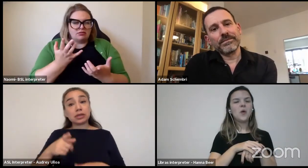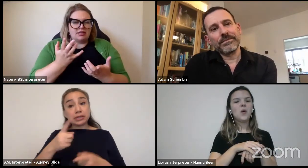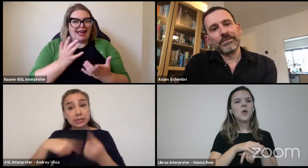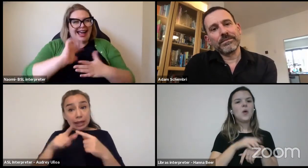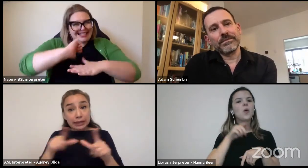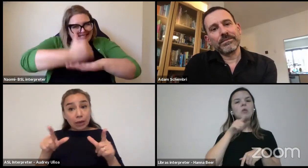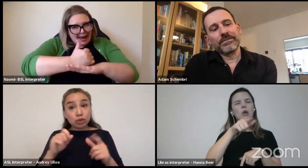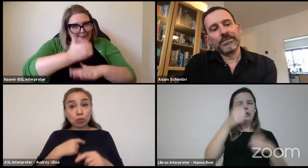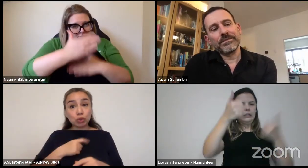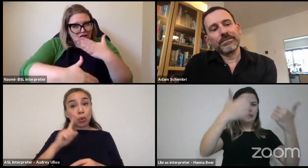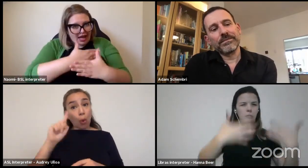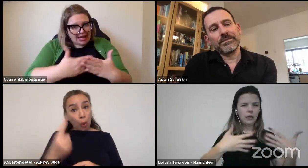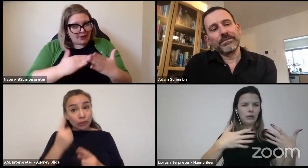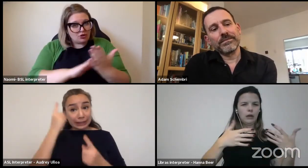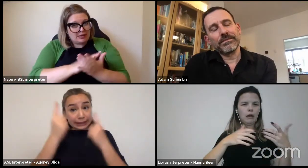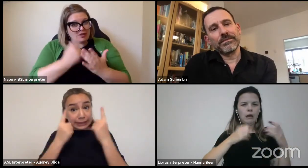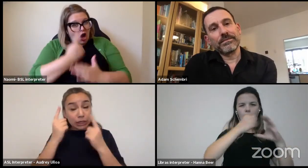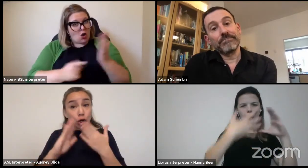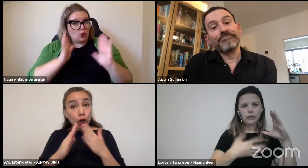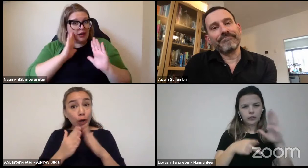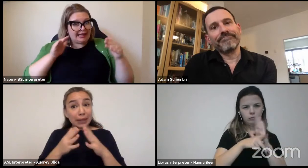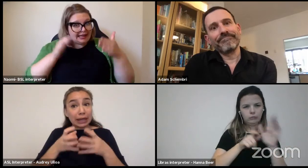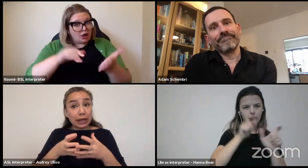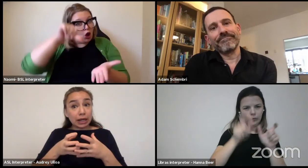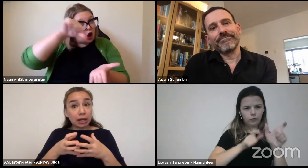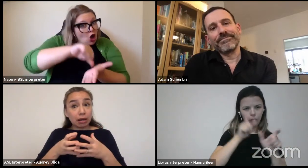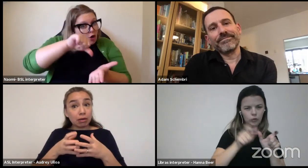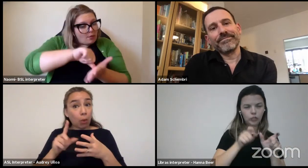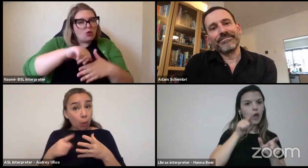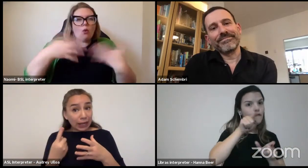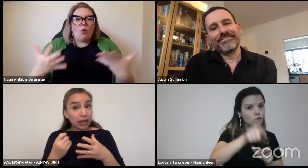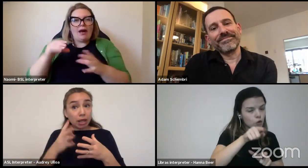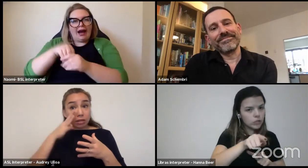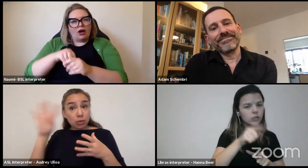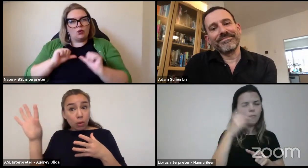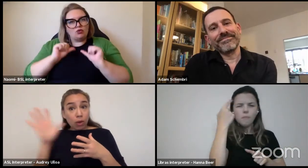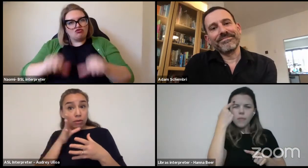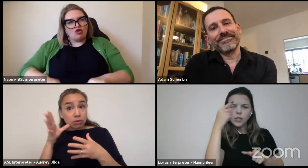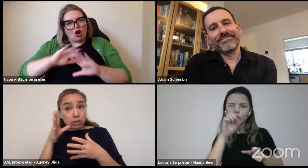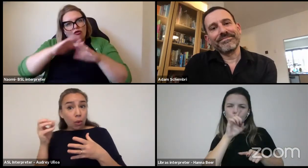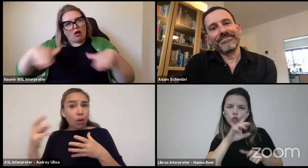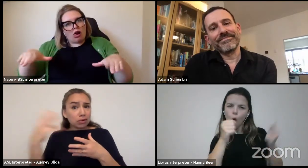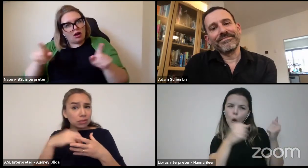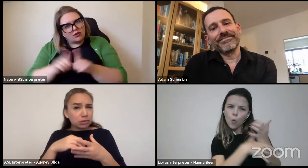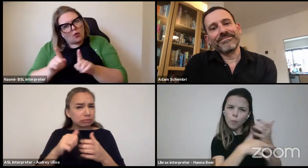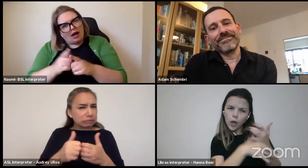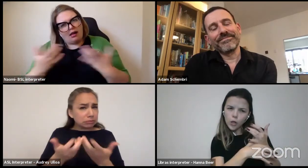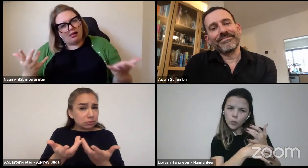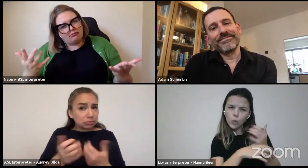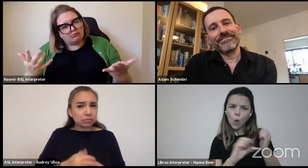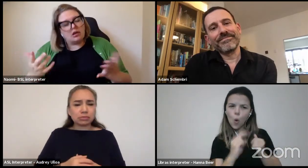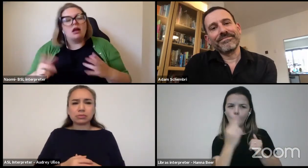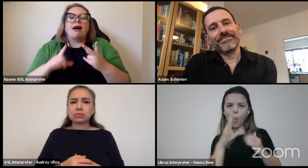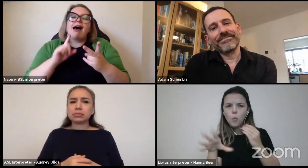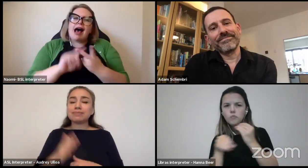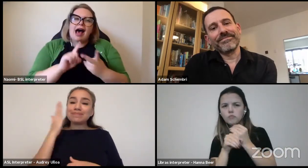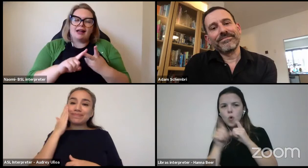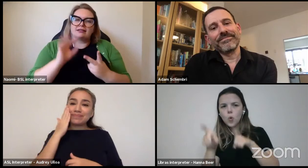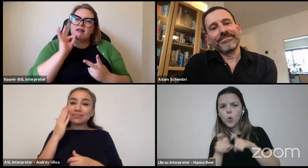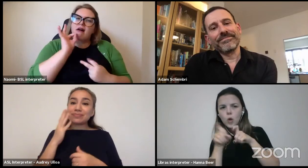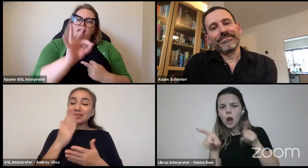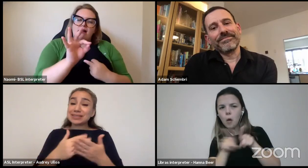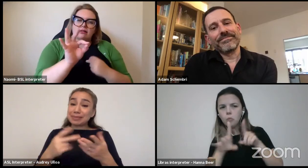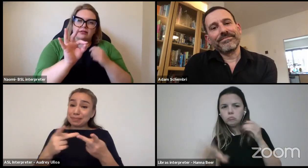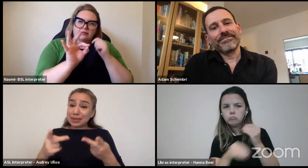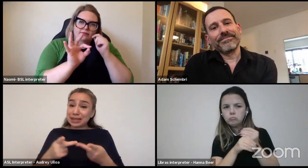centers? And also just to add, you know, there are some places where